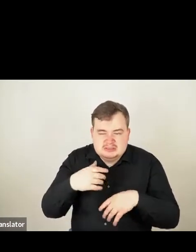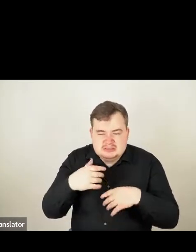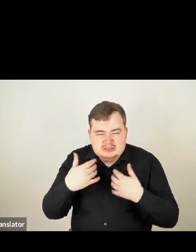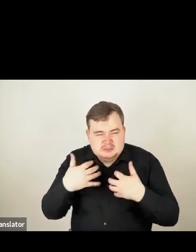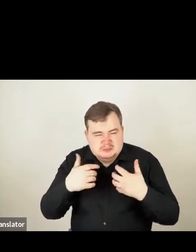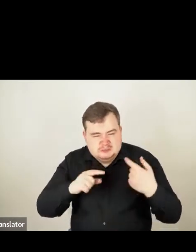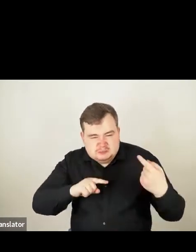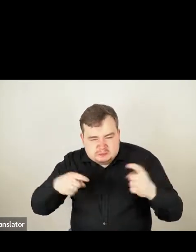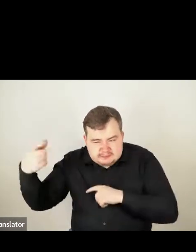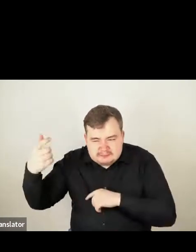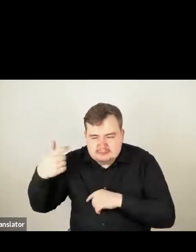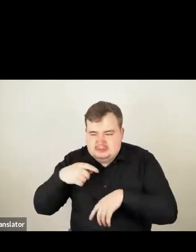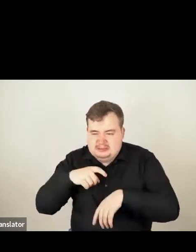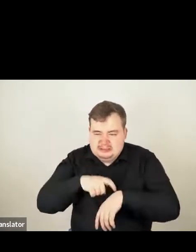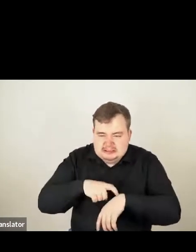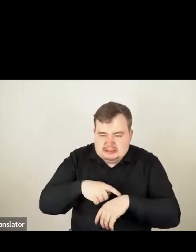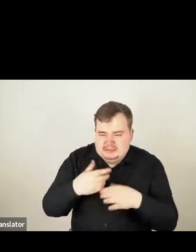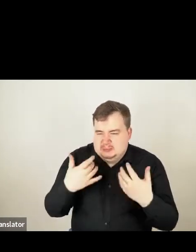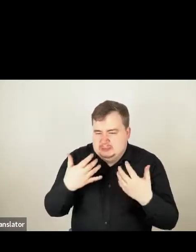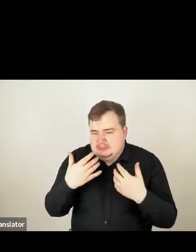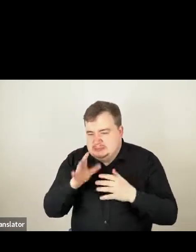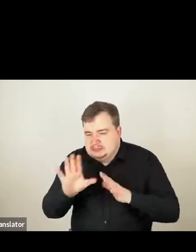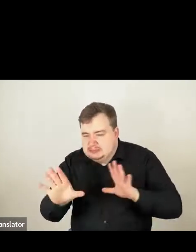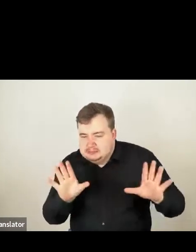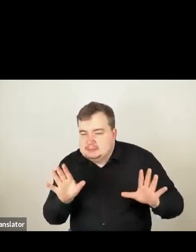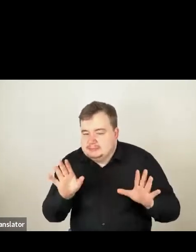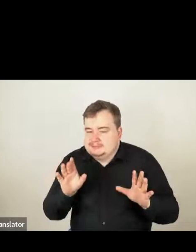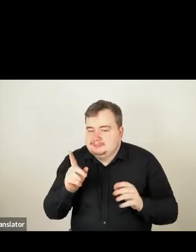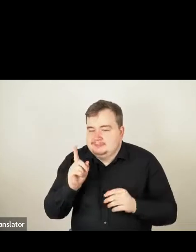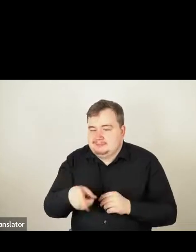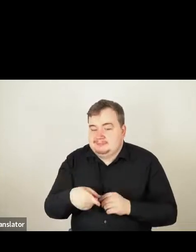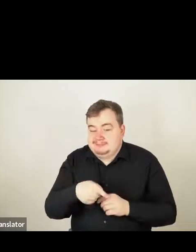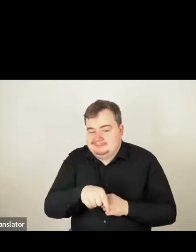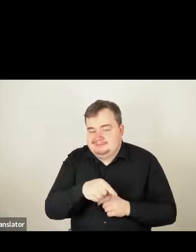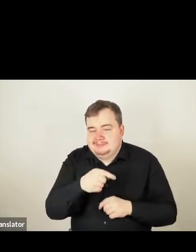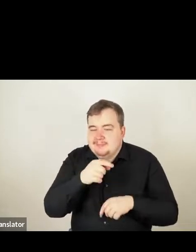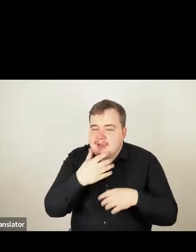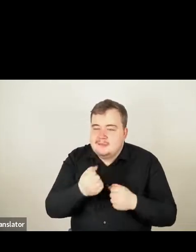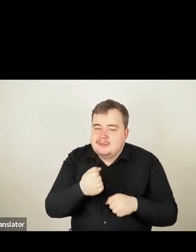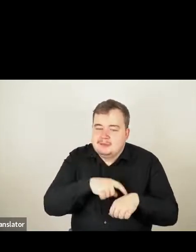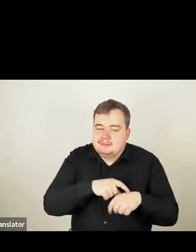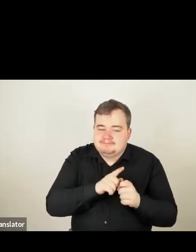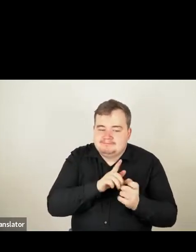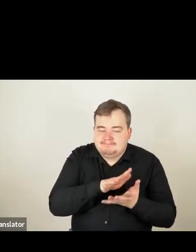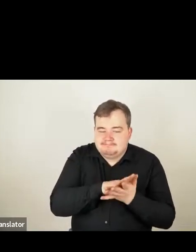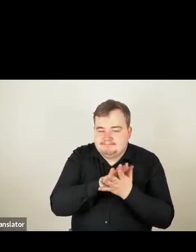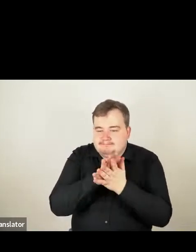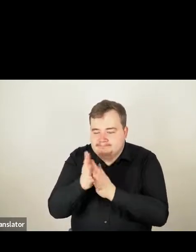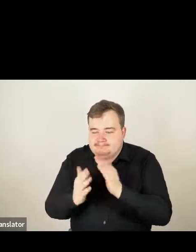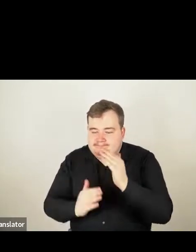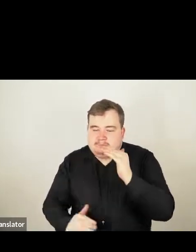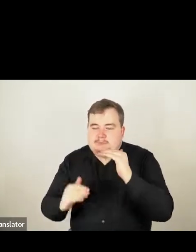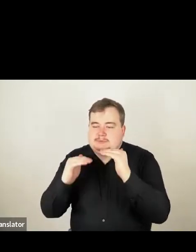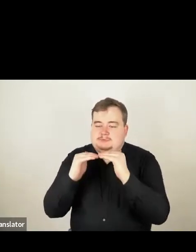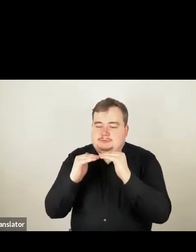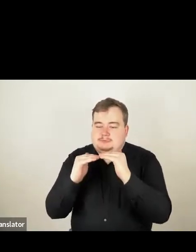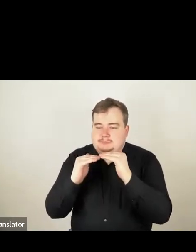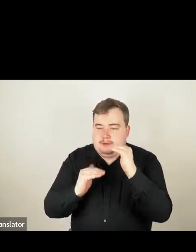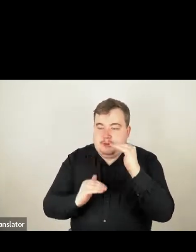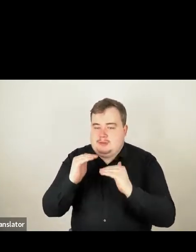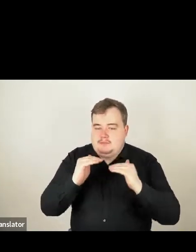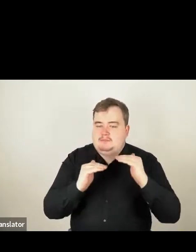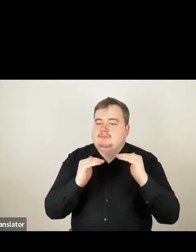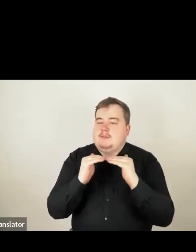a parliament can indeed transform, aiming at becoming a gender-sensitive institution. And it can also then, based on